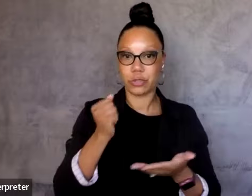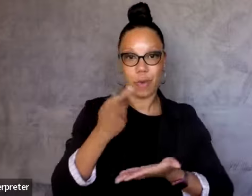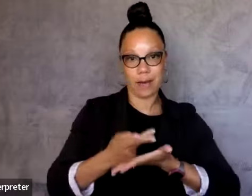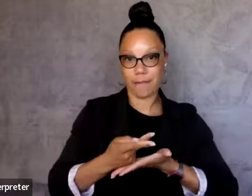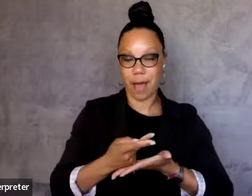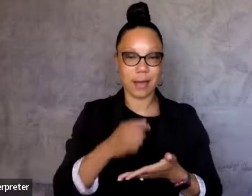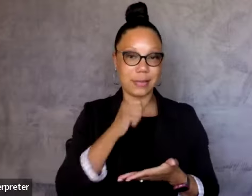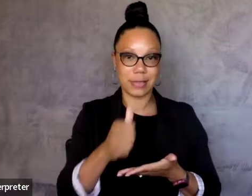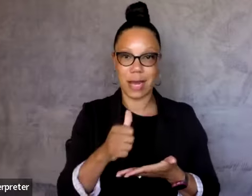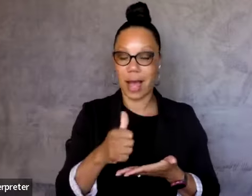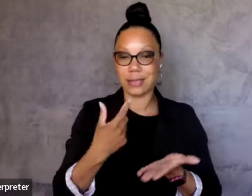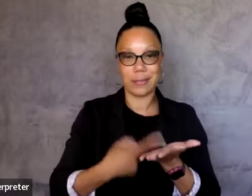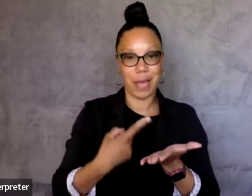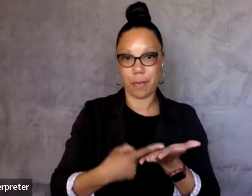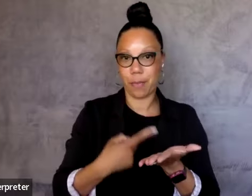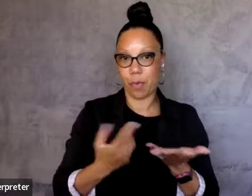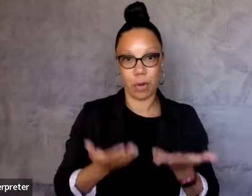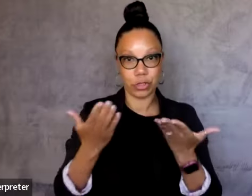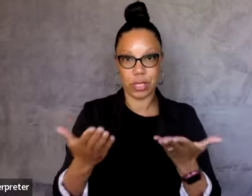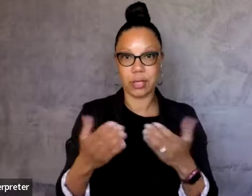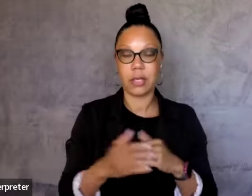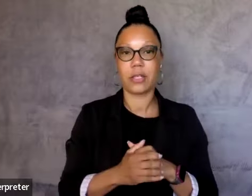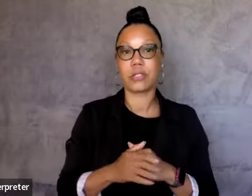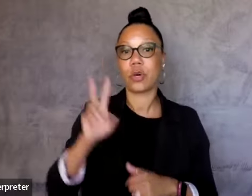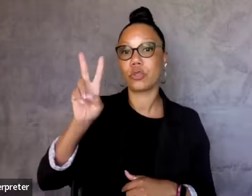it's 2/3 vote to close debate.